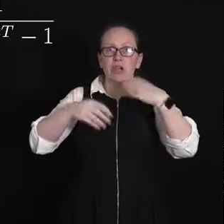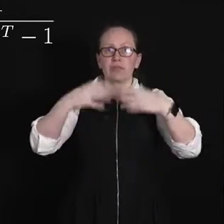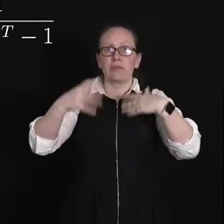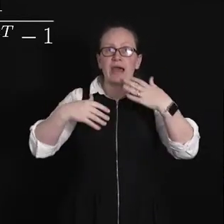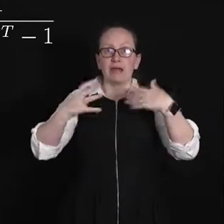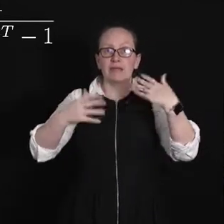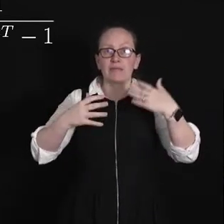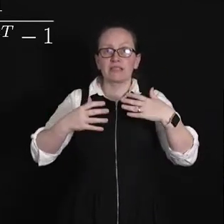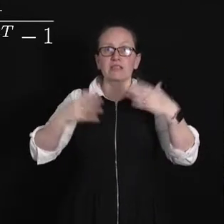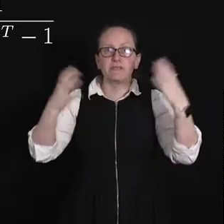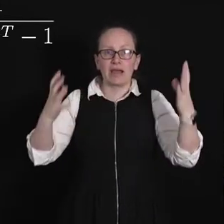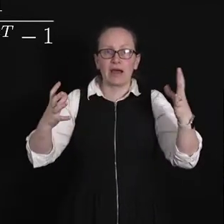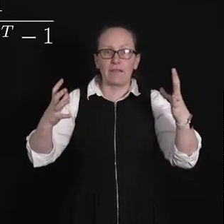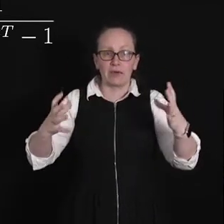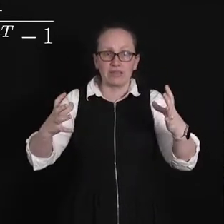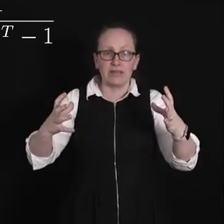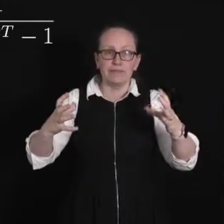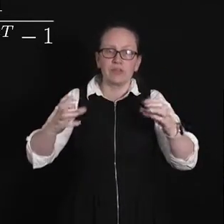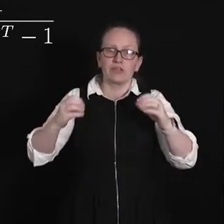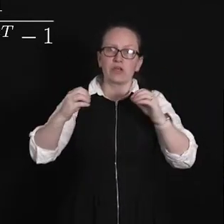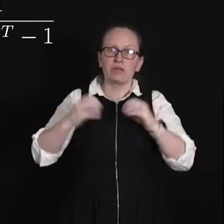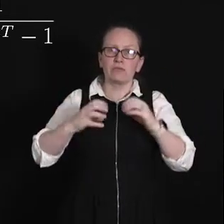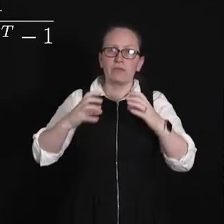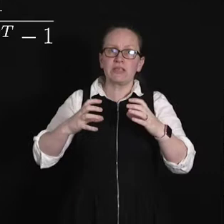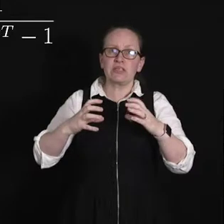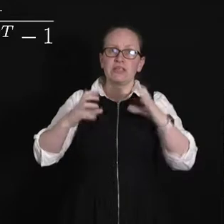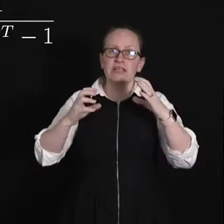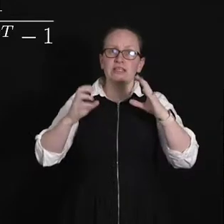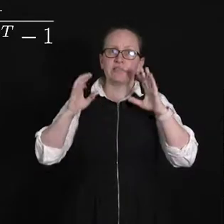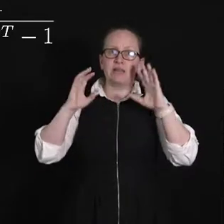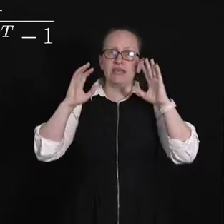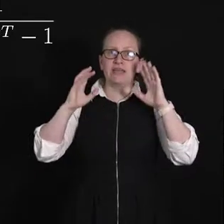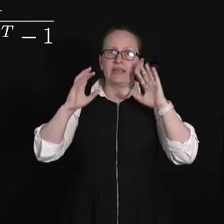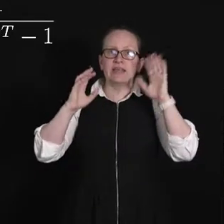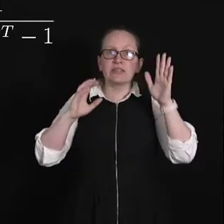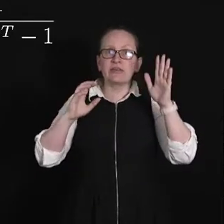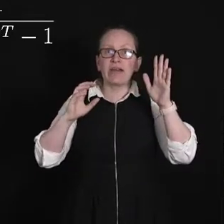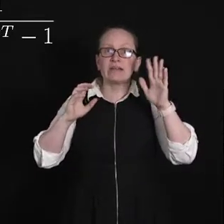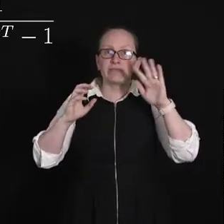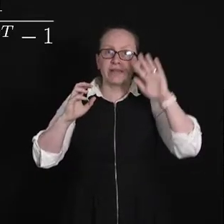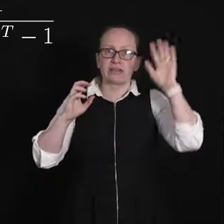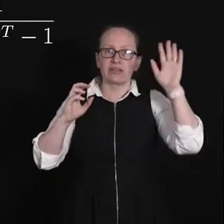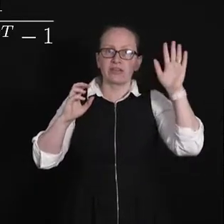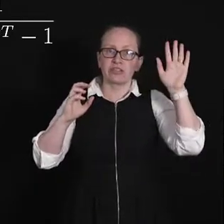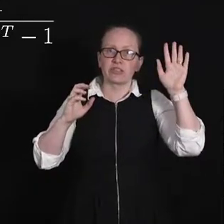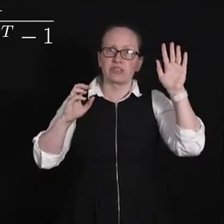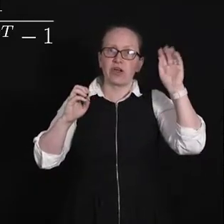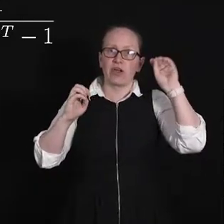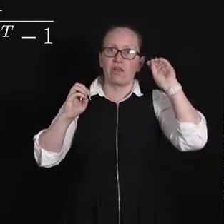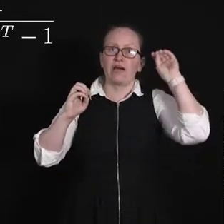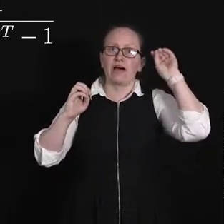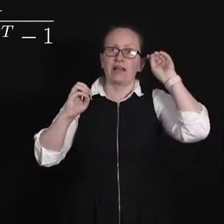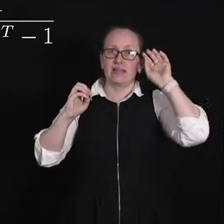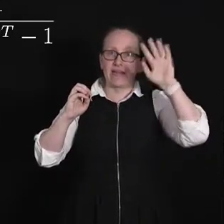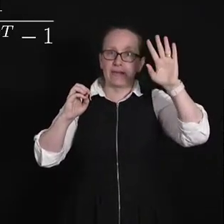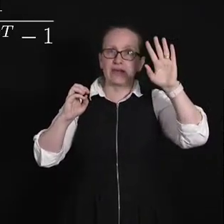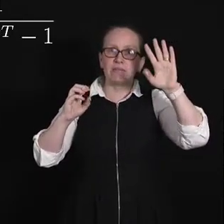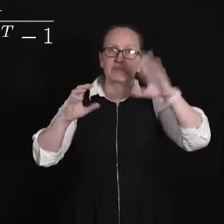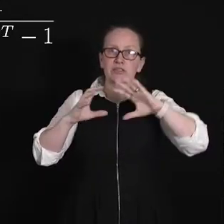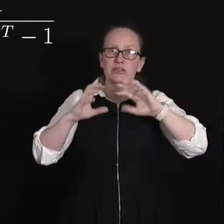total power emitted by our body. So what we do is we integrate Planck's constant over lambda. So that